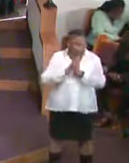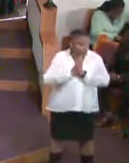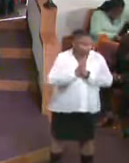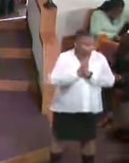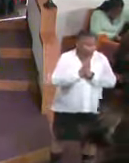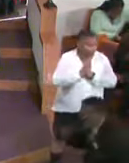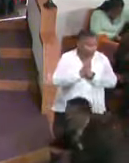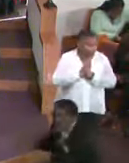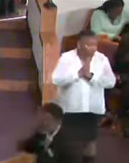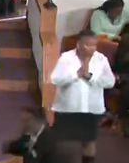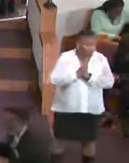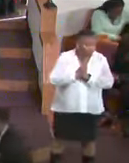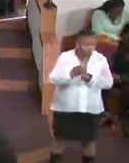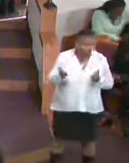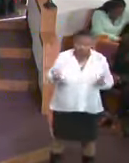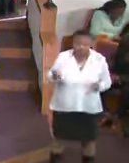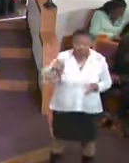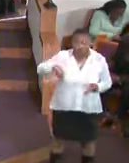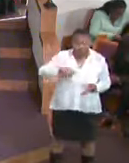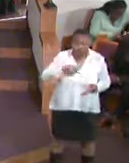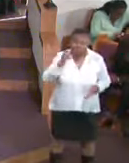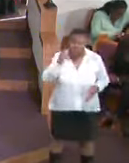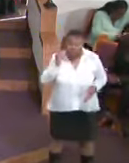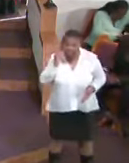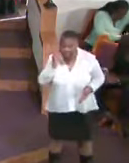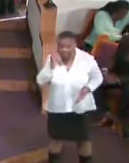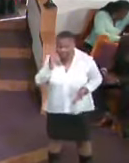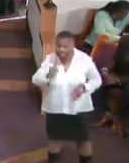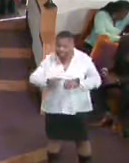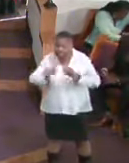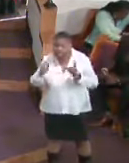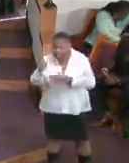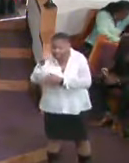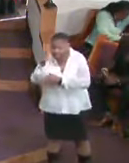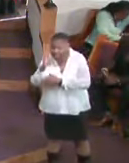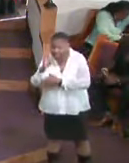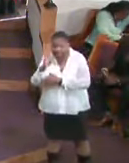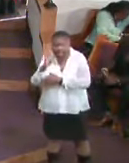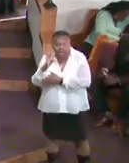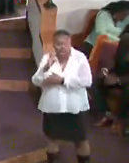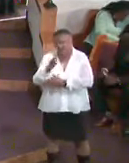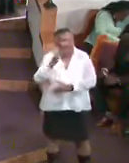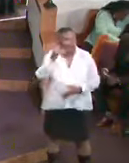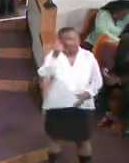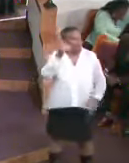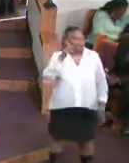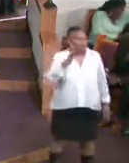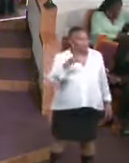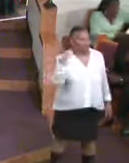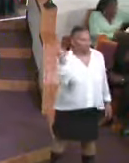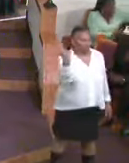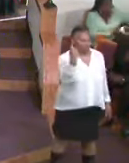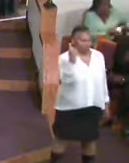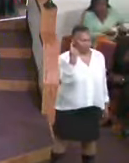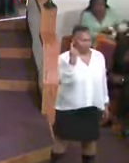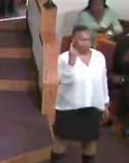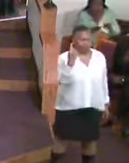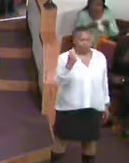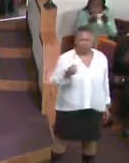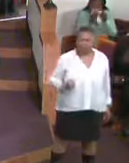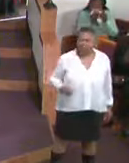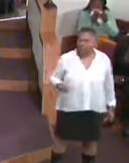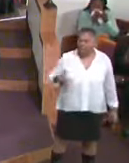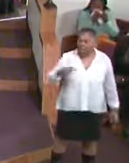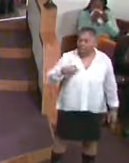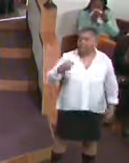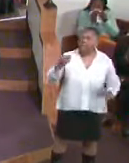we're experiencing. But God is a God all by himself. And I